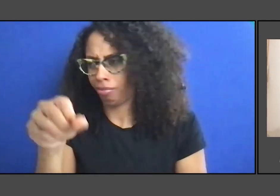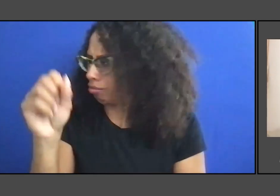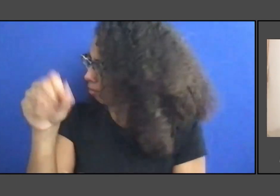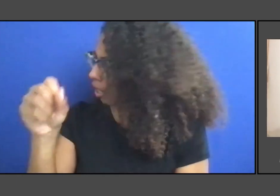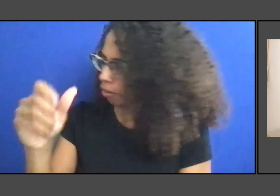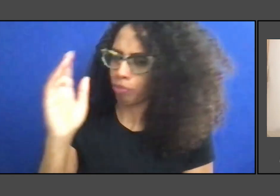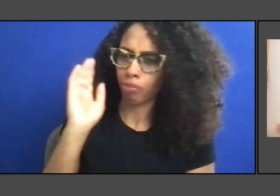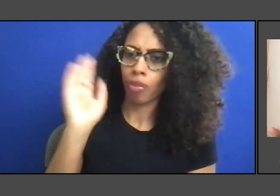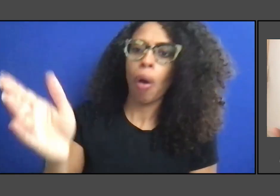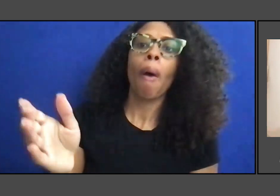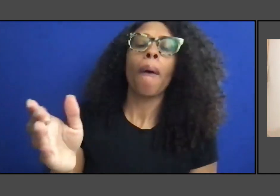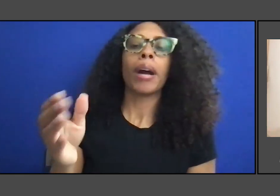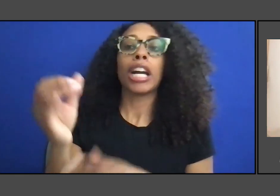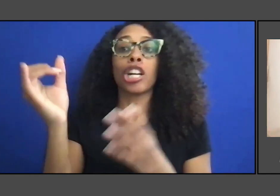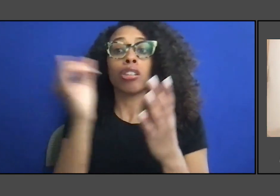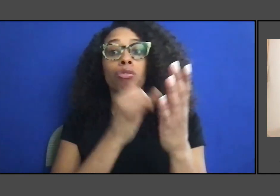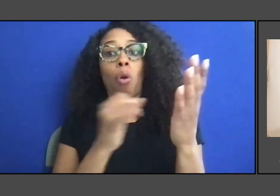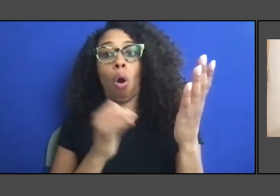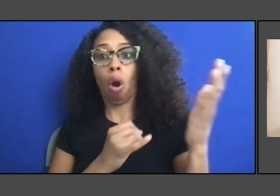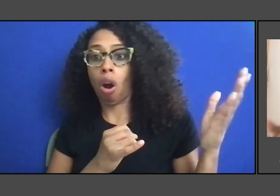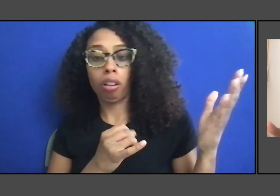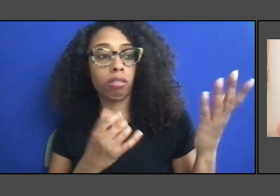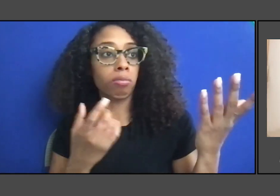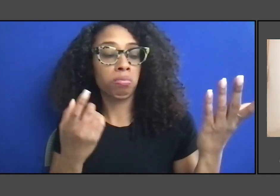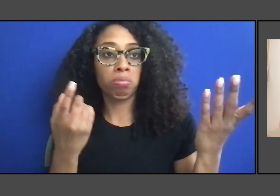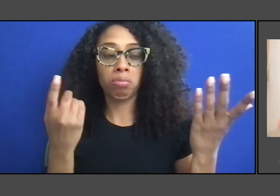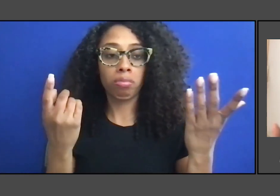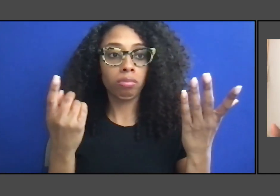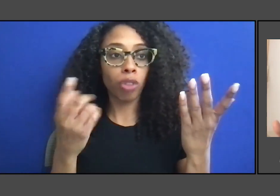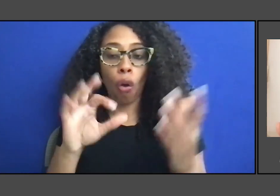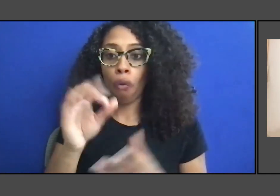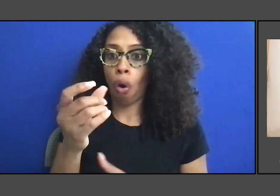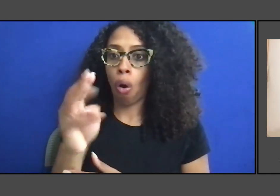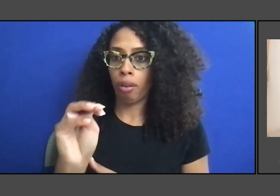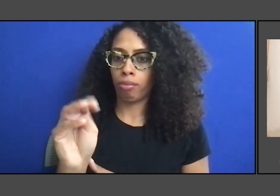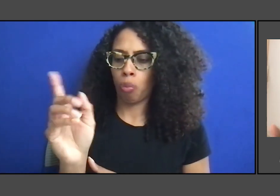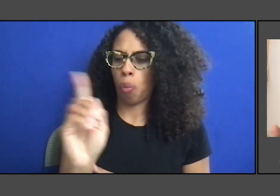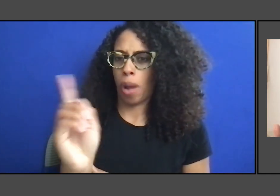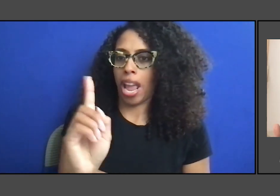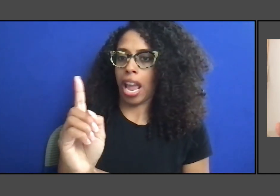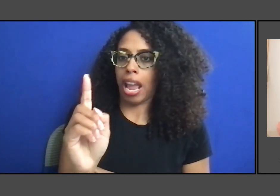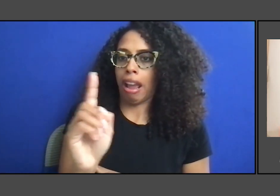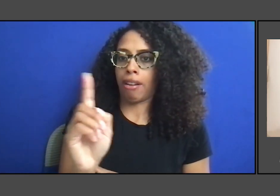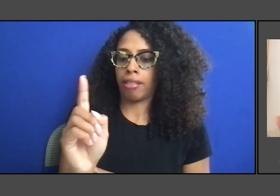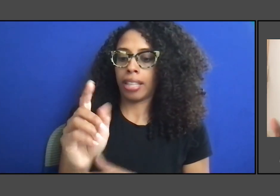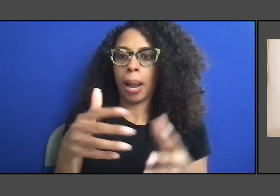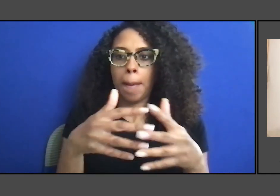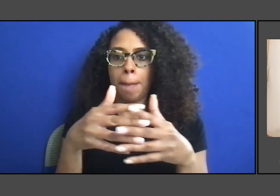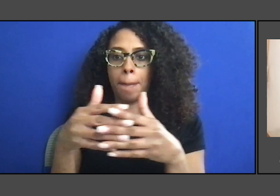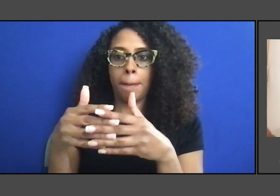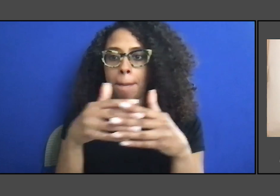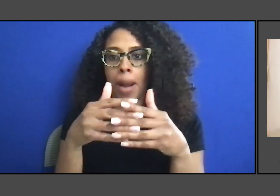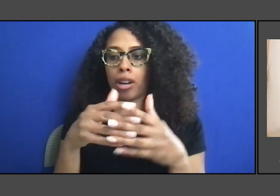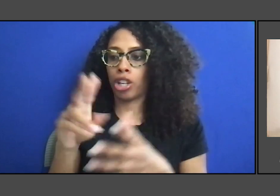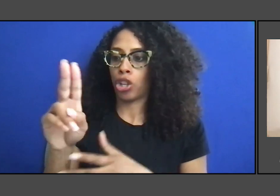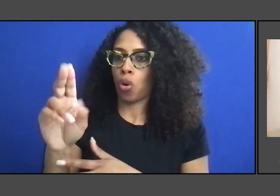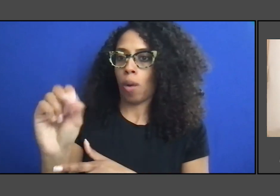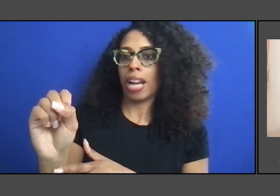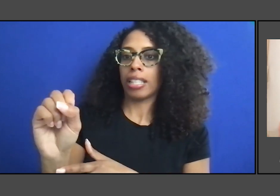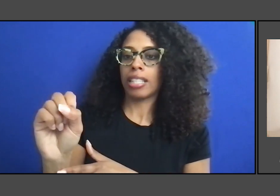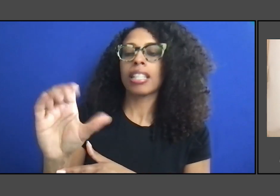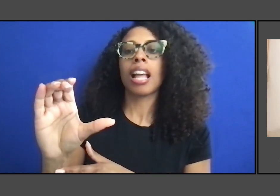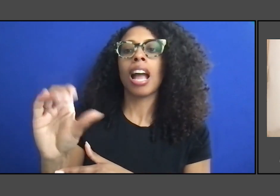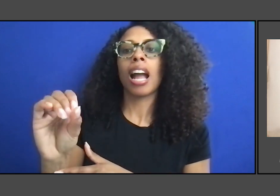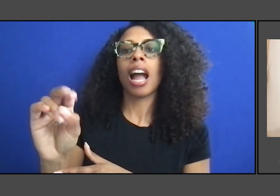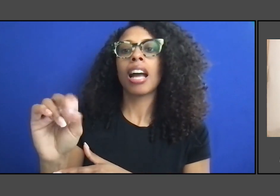that's born in the continental United States, but like everything that is American, it's the world,